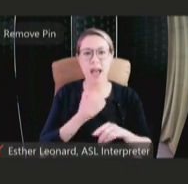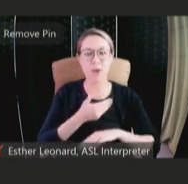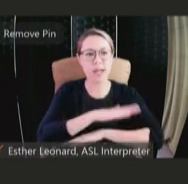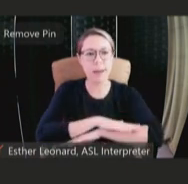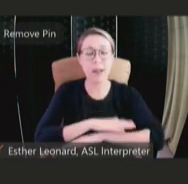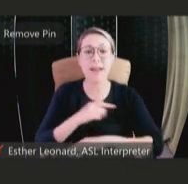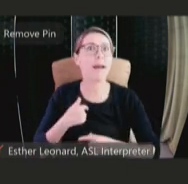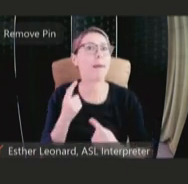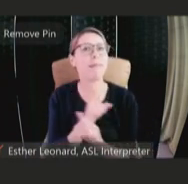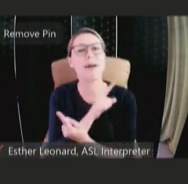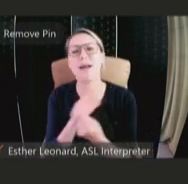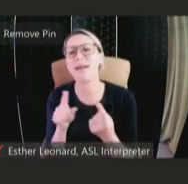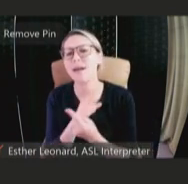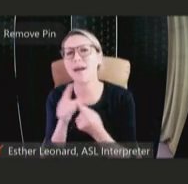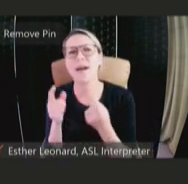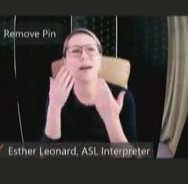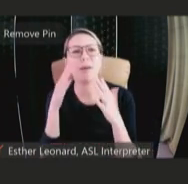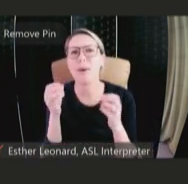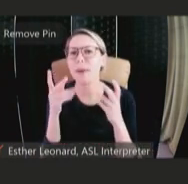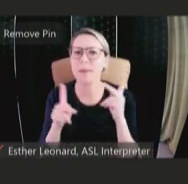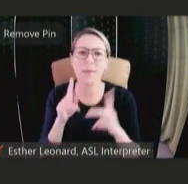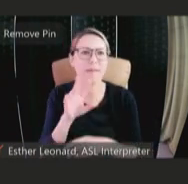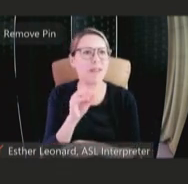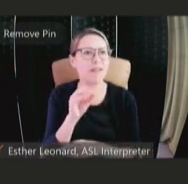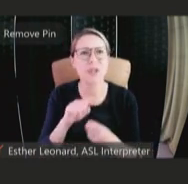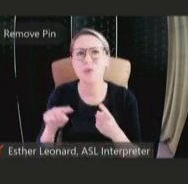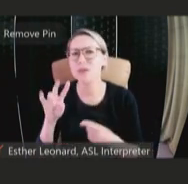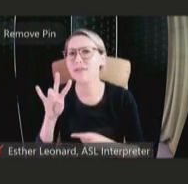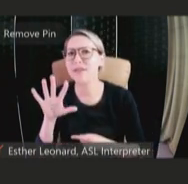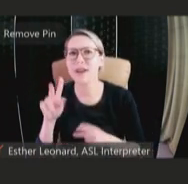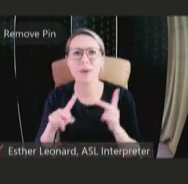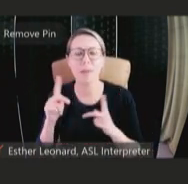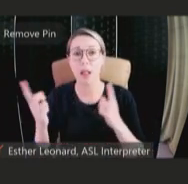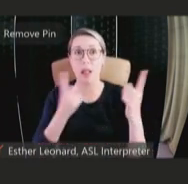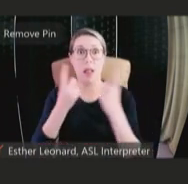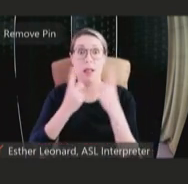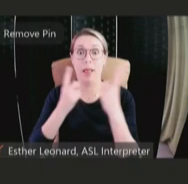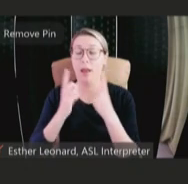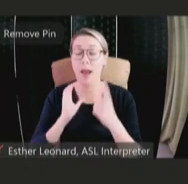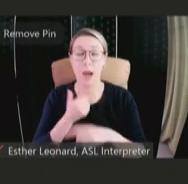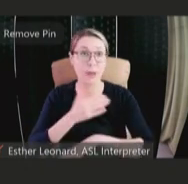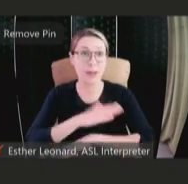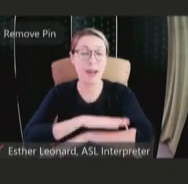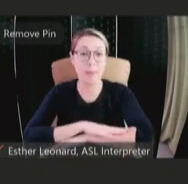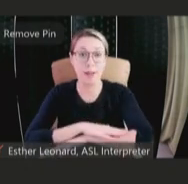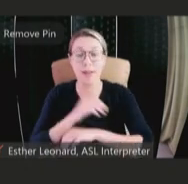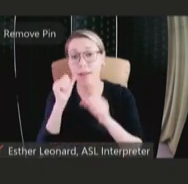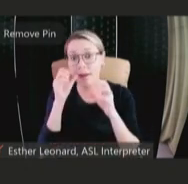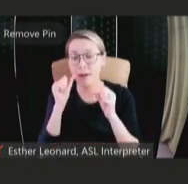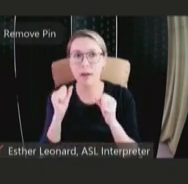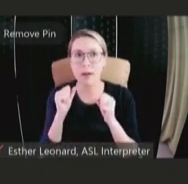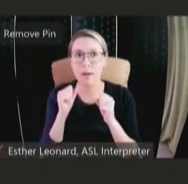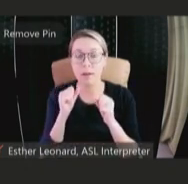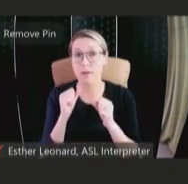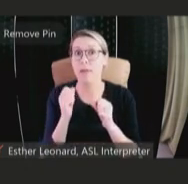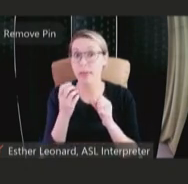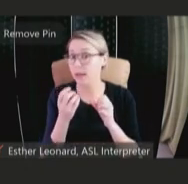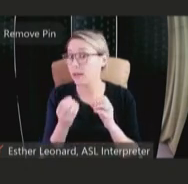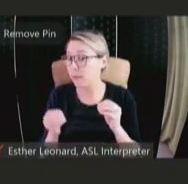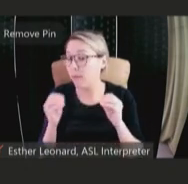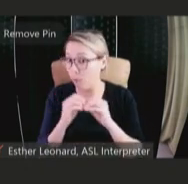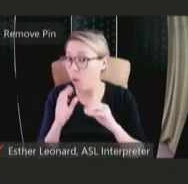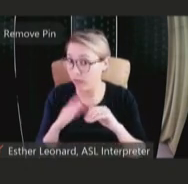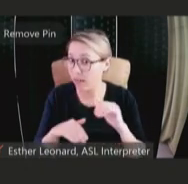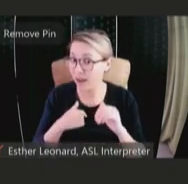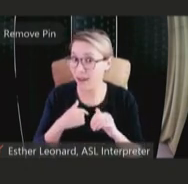know how many people, 50, 75 people probably came to our table, and that's so many more than I think I've ever talked to in